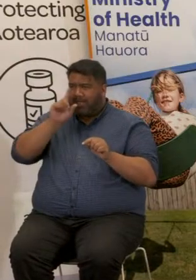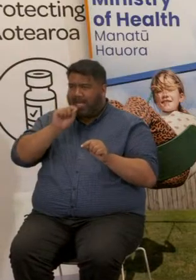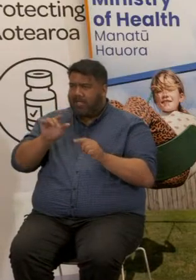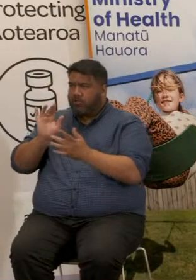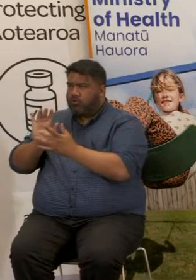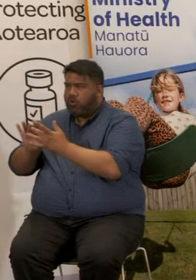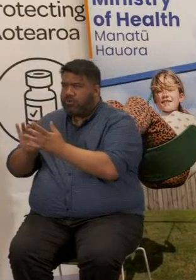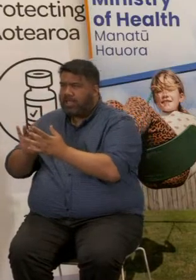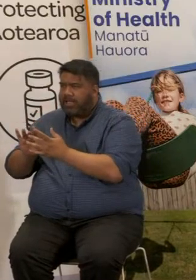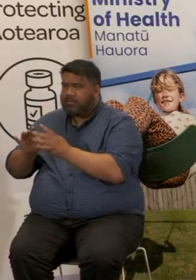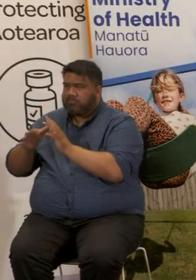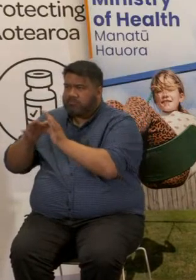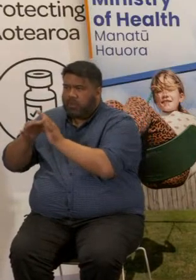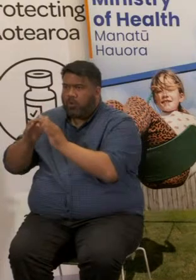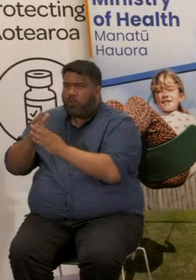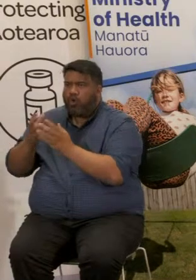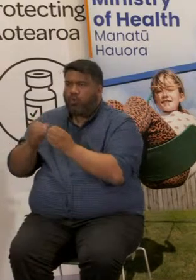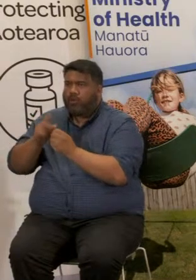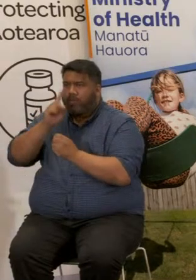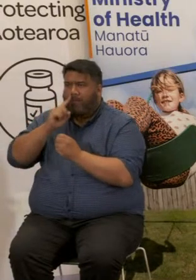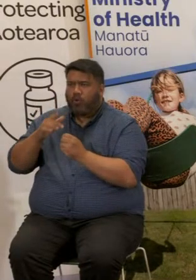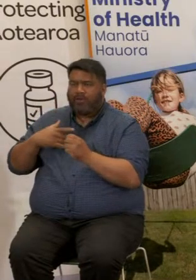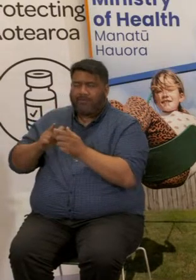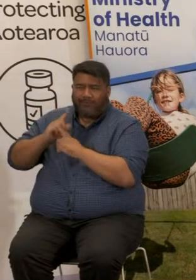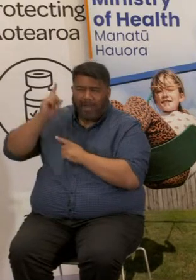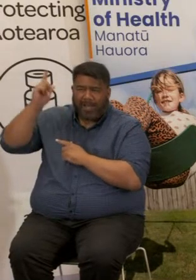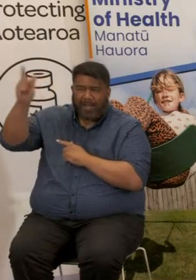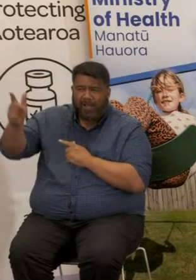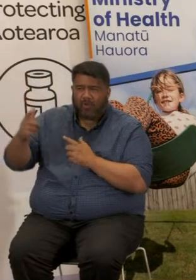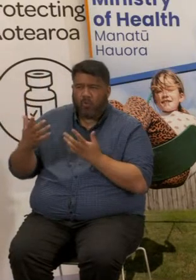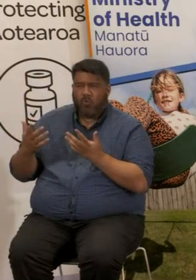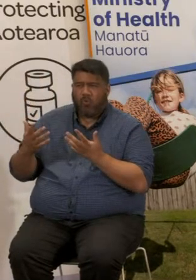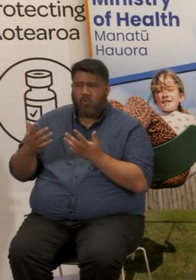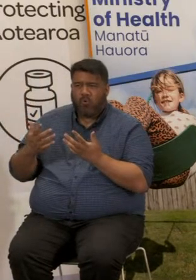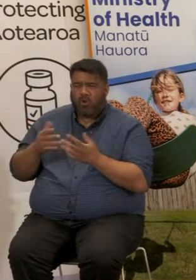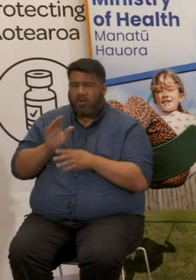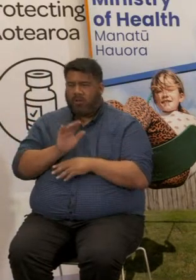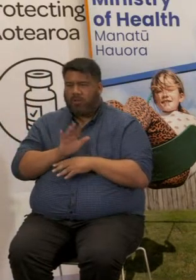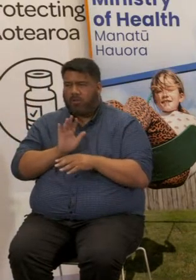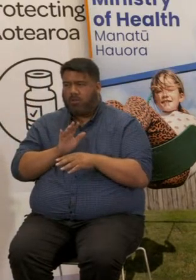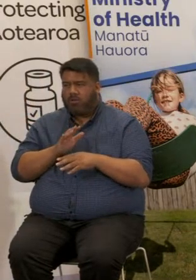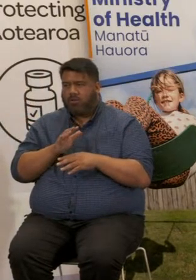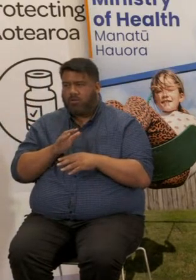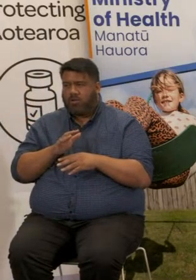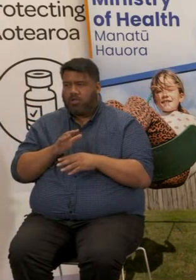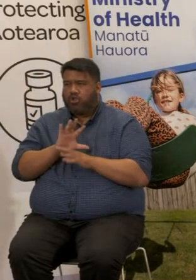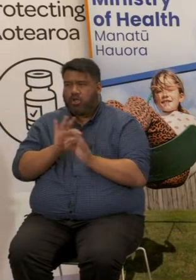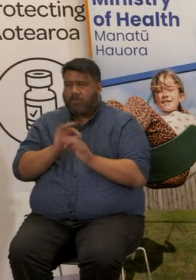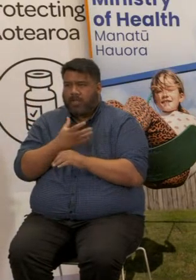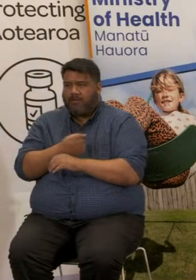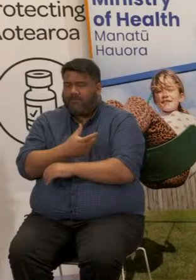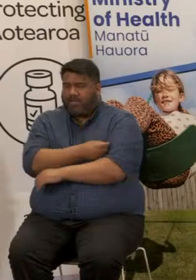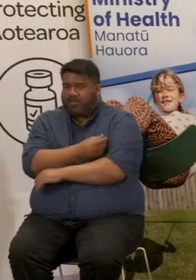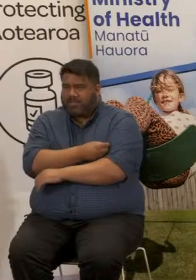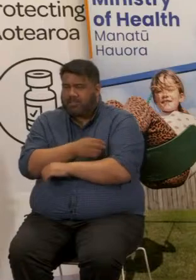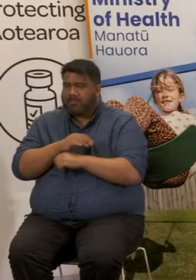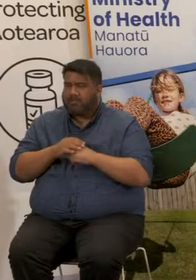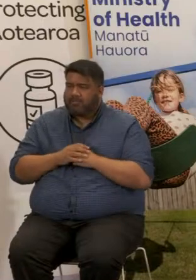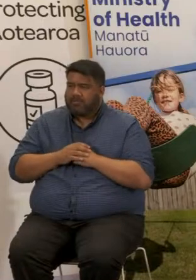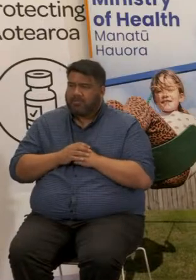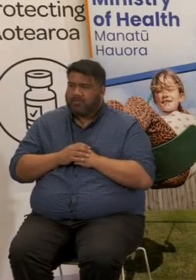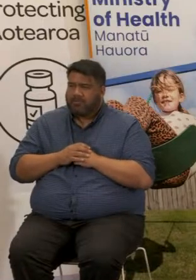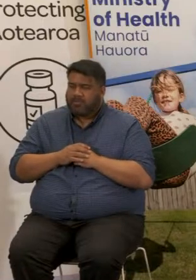could explain that a little bit to me. If do different GP clinics have sort of data that